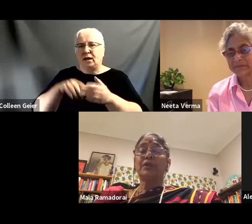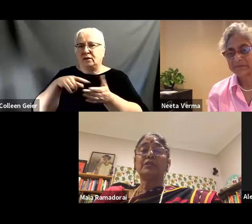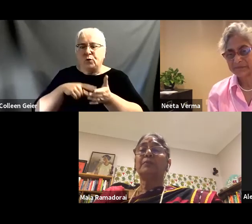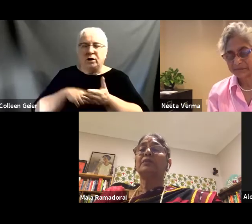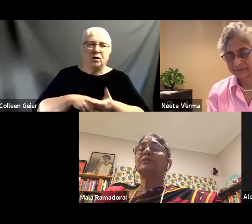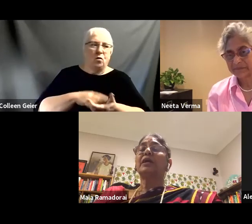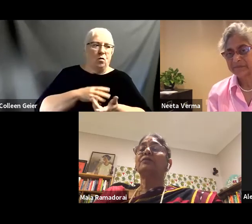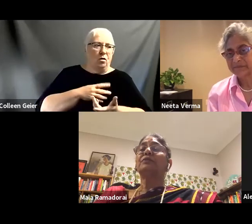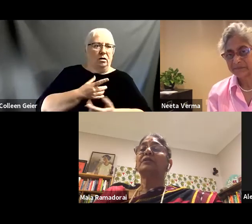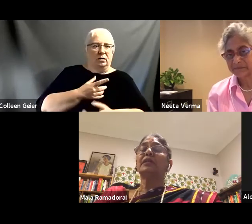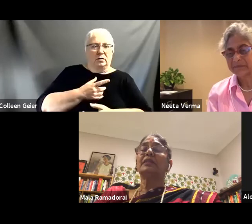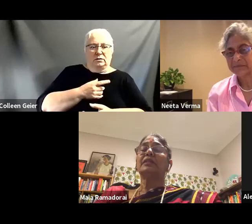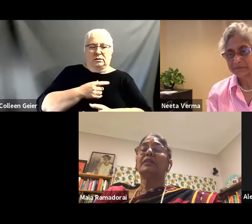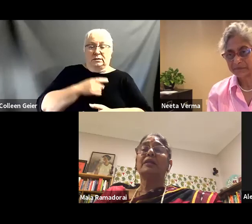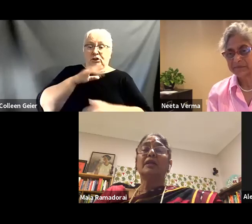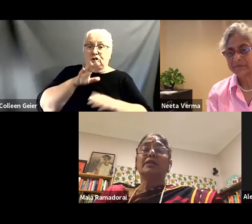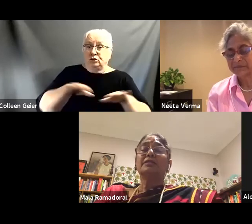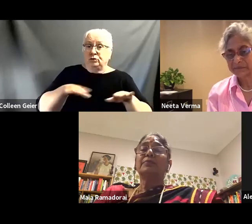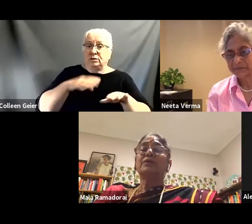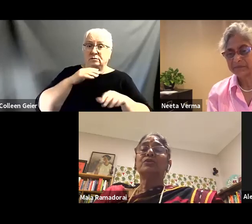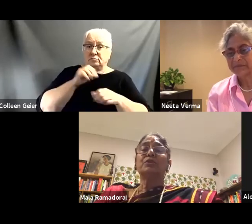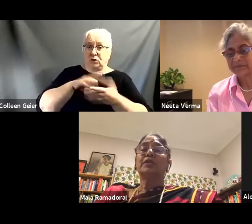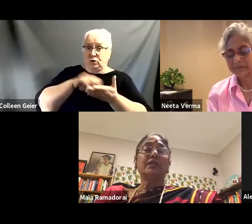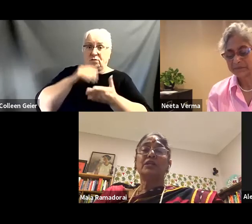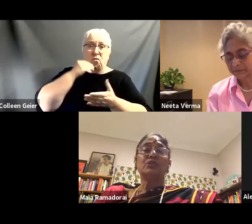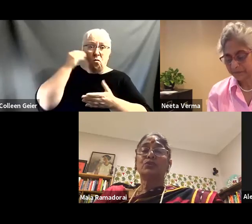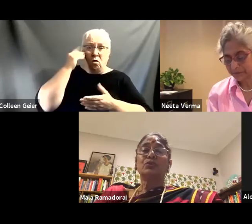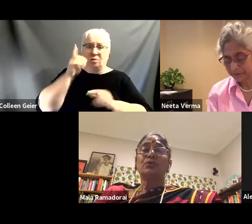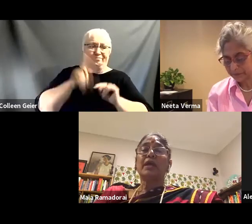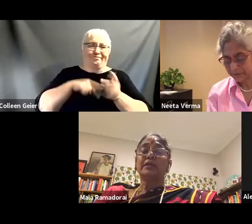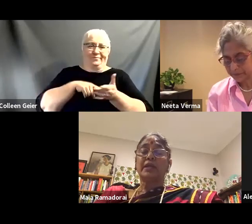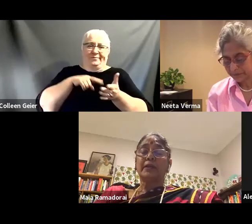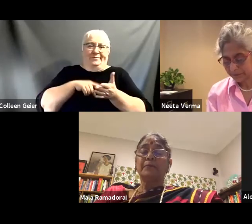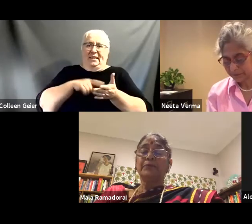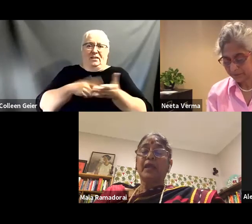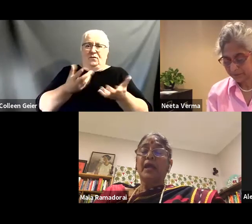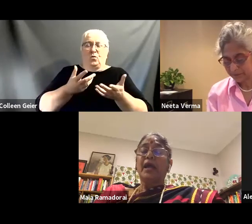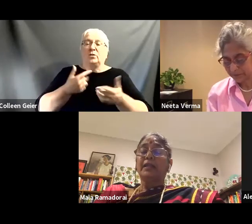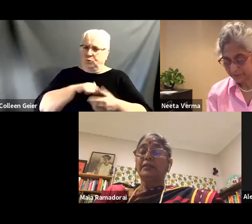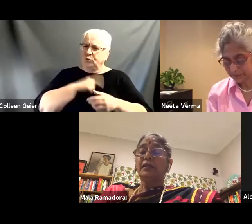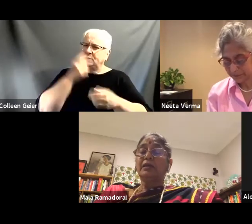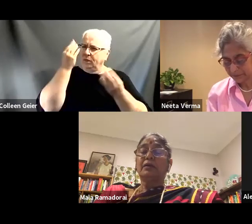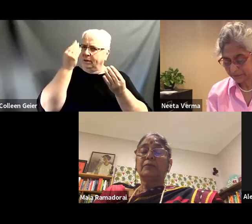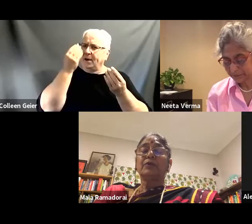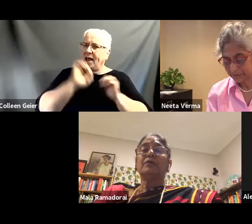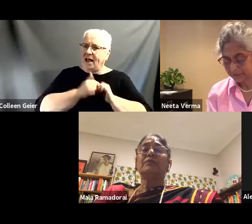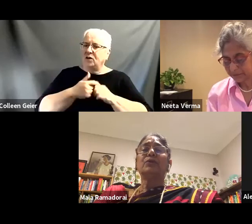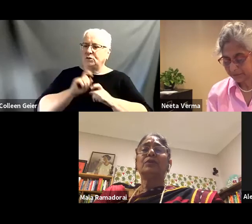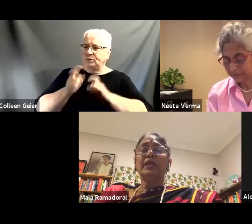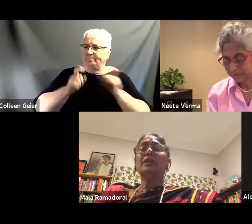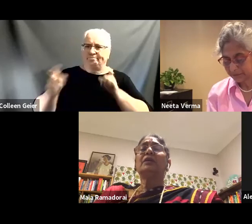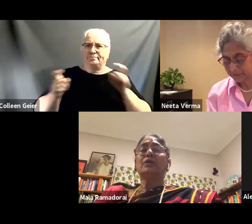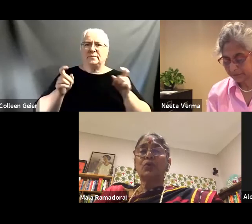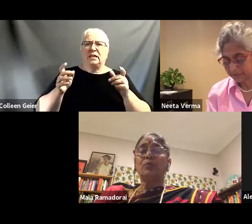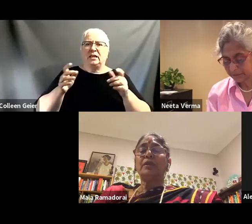pay for it. I mean, these kind of things, I think, are something which we really need to look at again. And I think